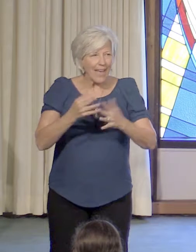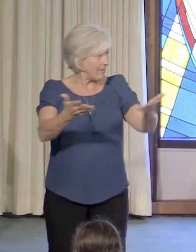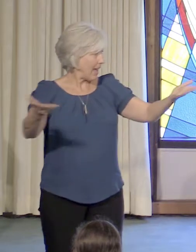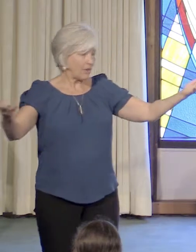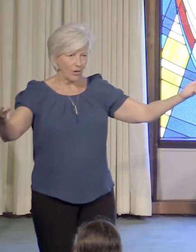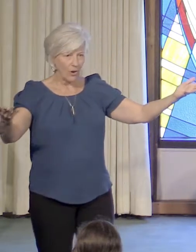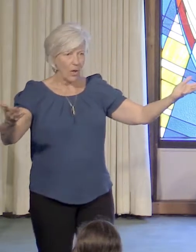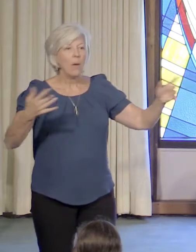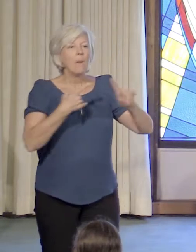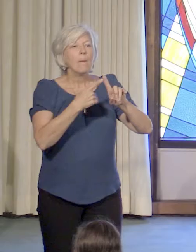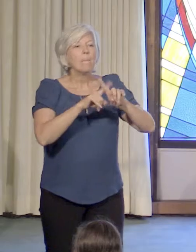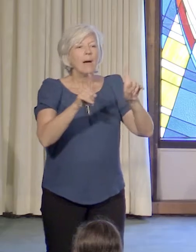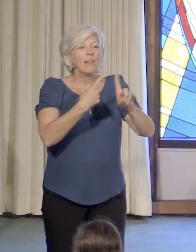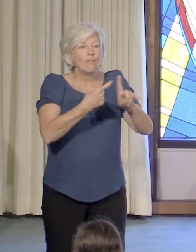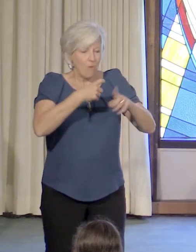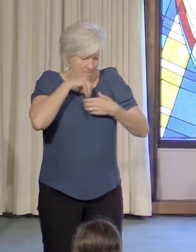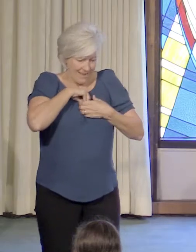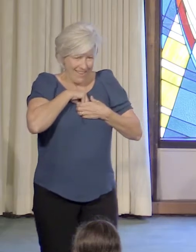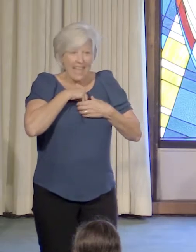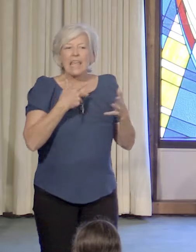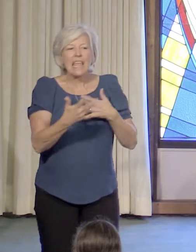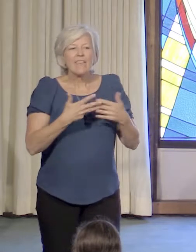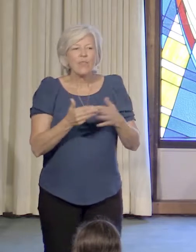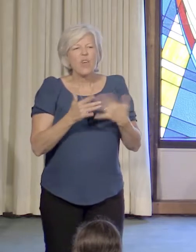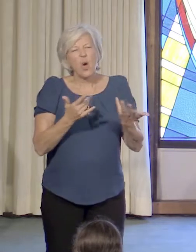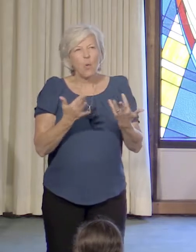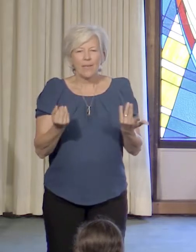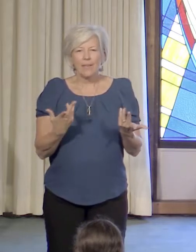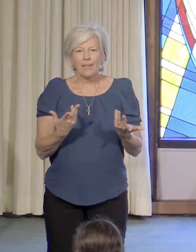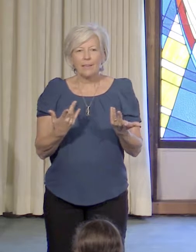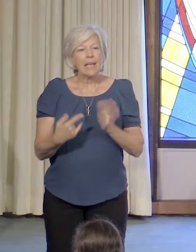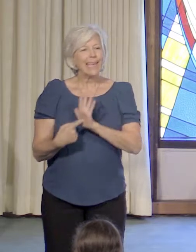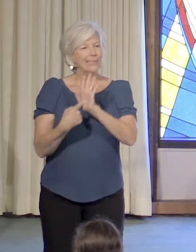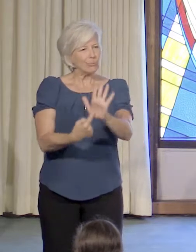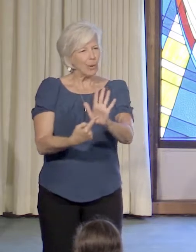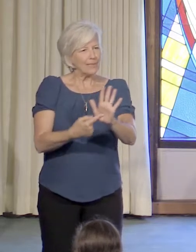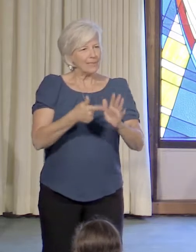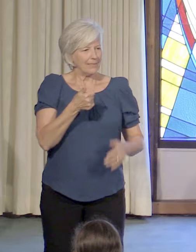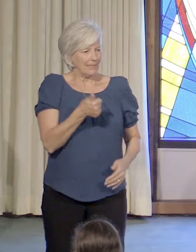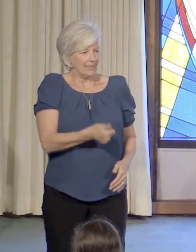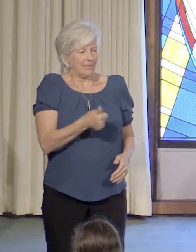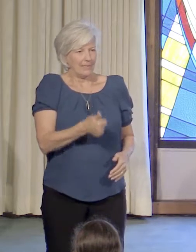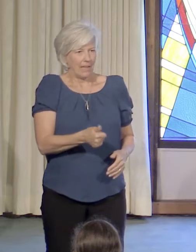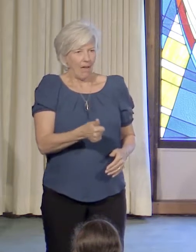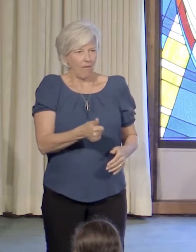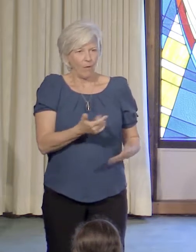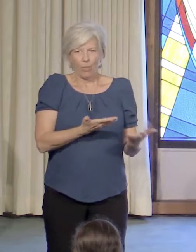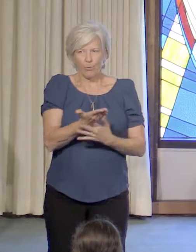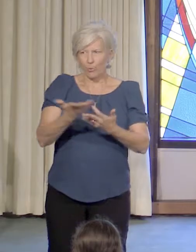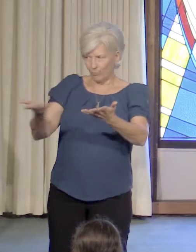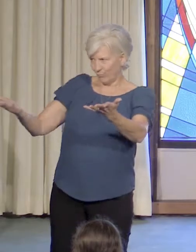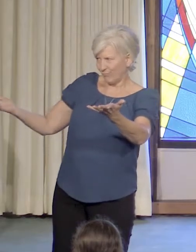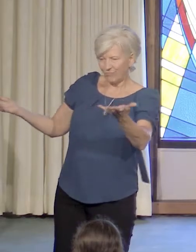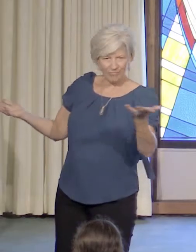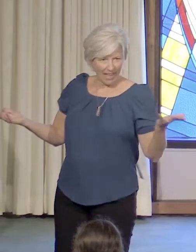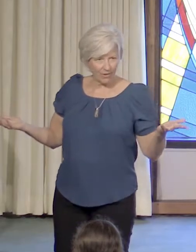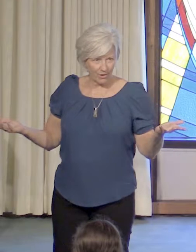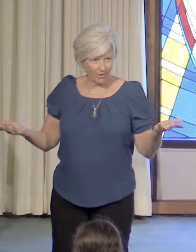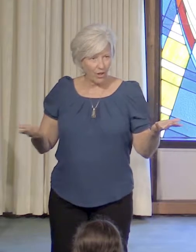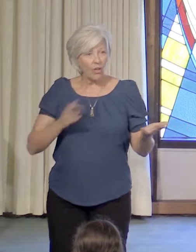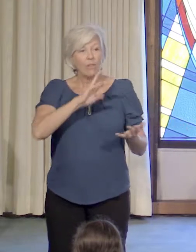within, even though it expresses itself through things and circumstances in the outer. The joy of the